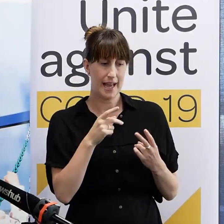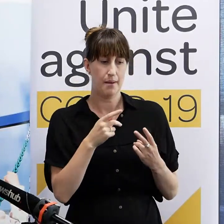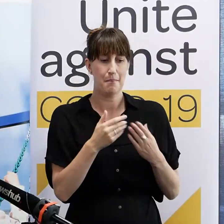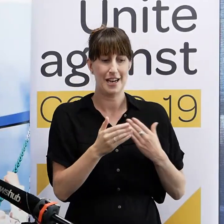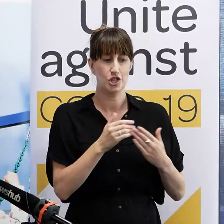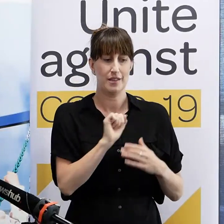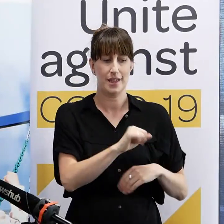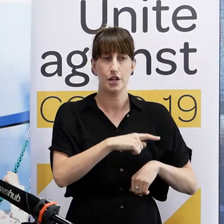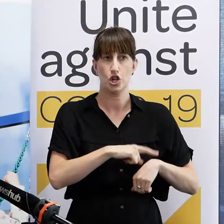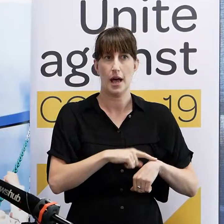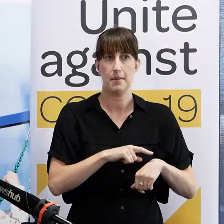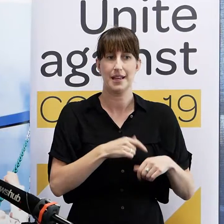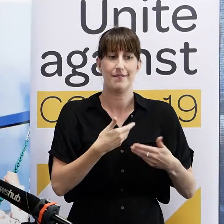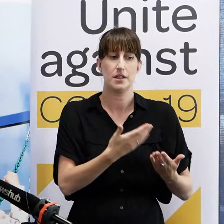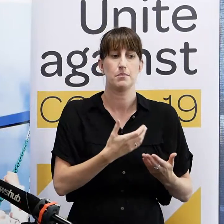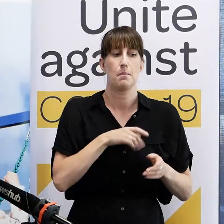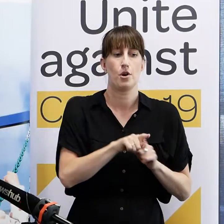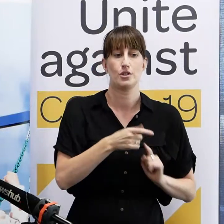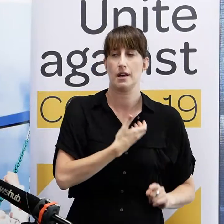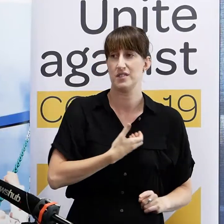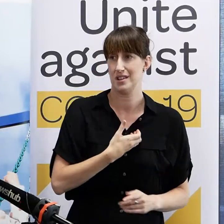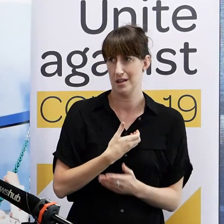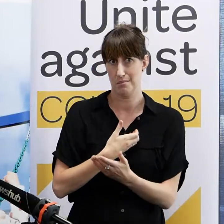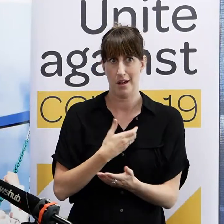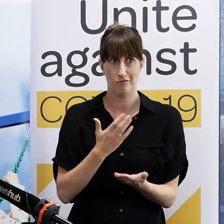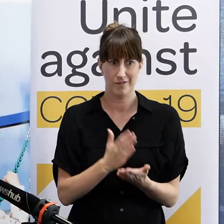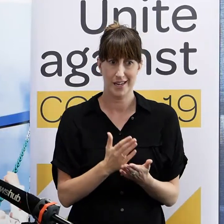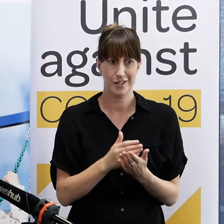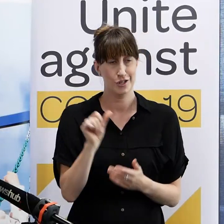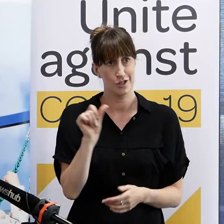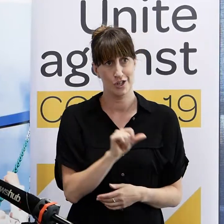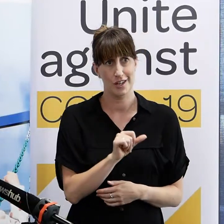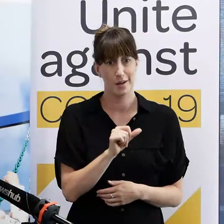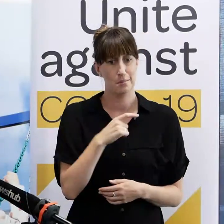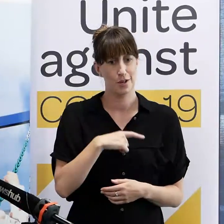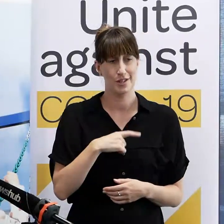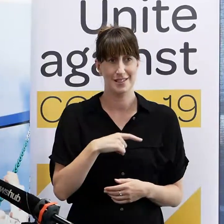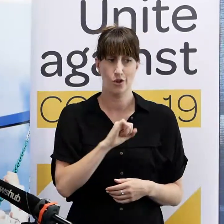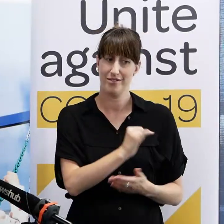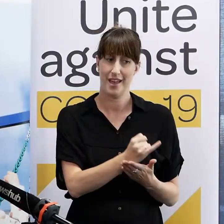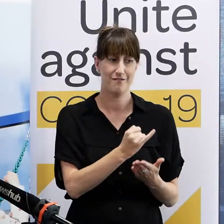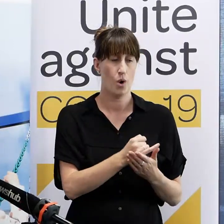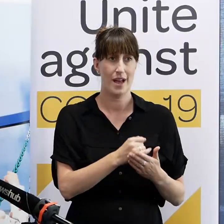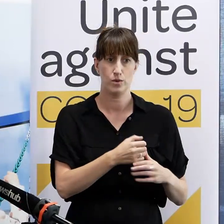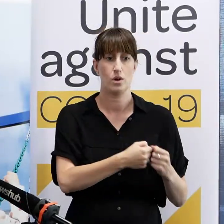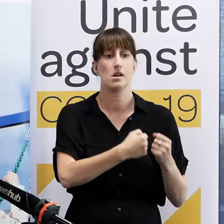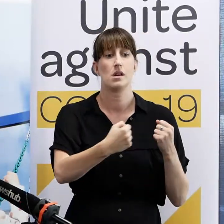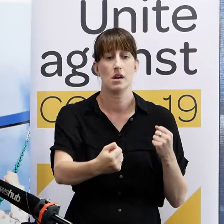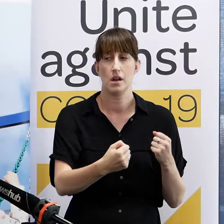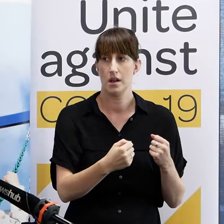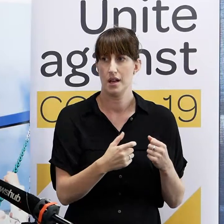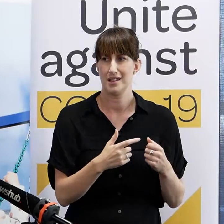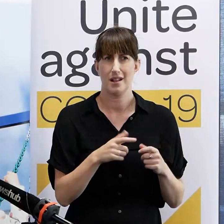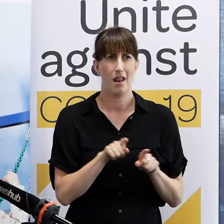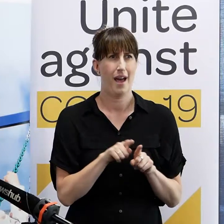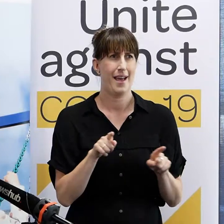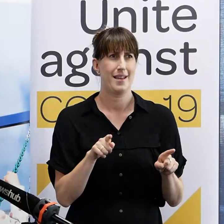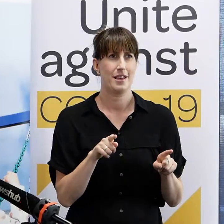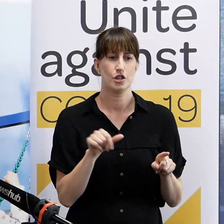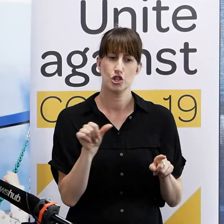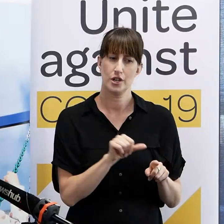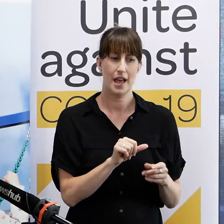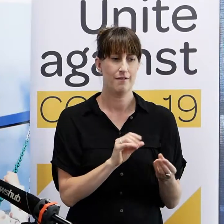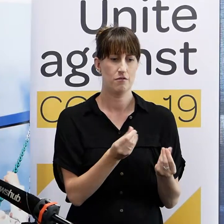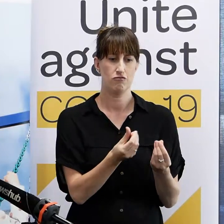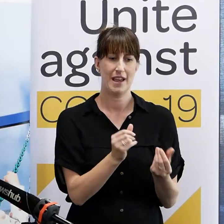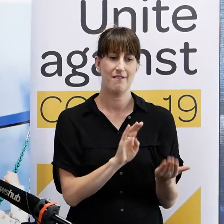comfortably as we can for them. But should it be a no-brainer, though? I mean, given the fact that it wasn't their fault that they had to stay there more, I mean, it's almost a form of a refund, for lack